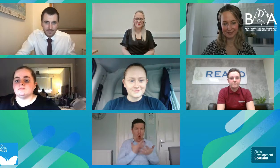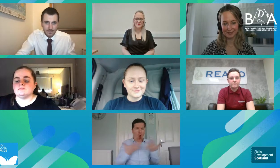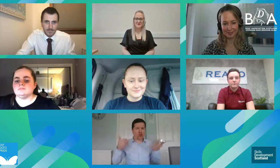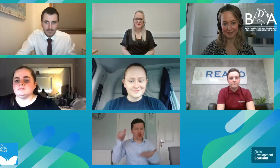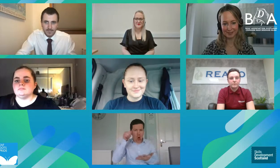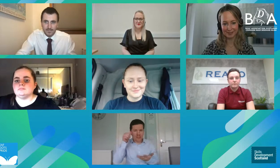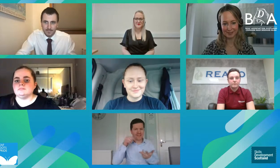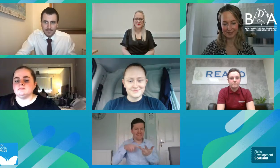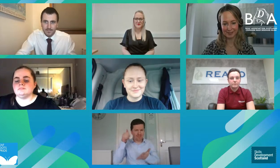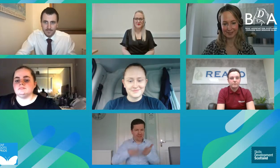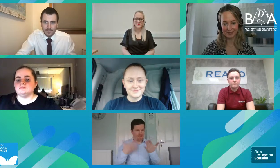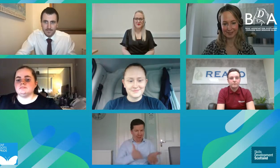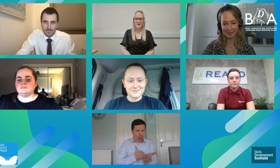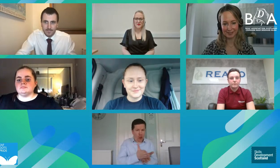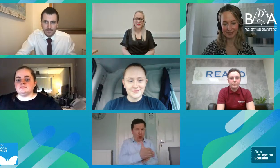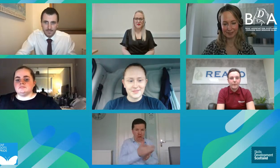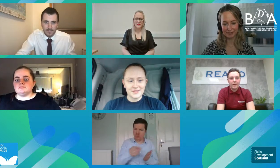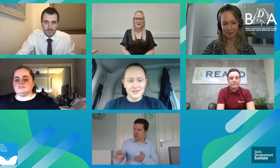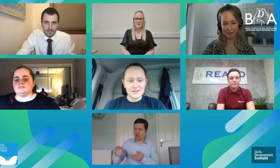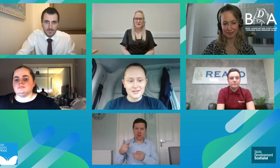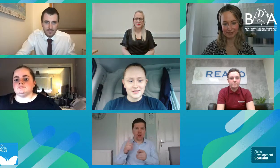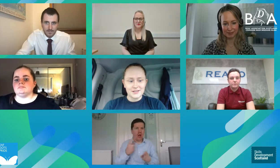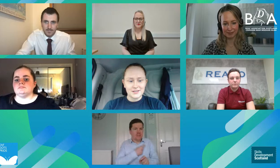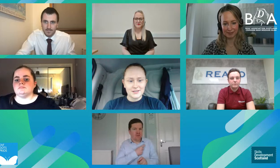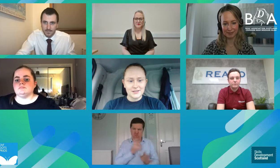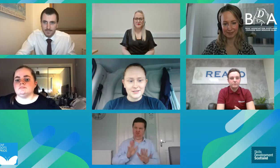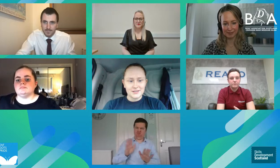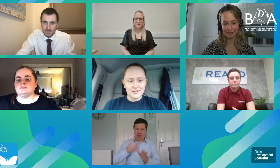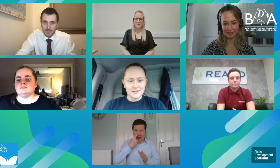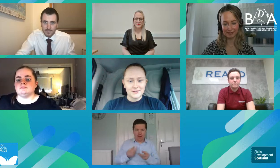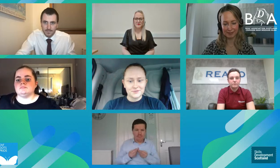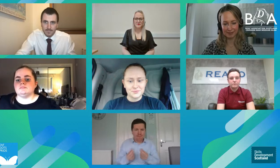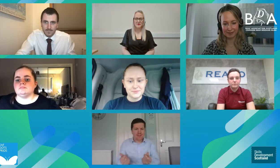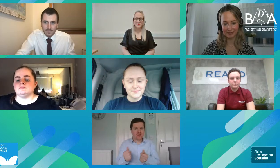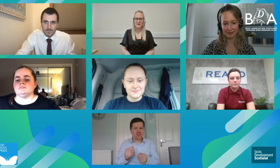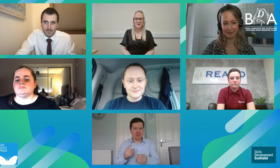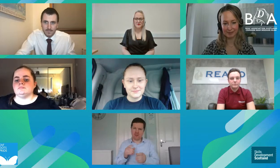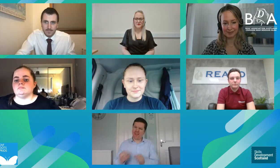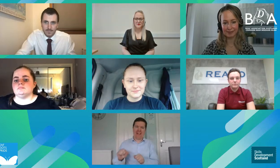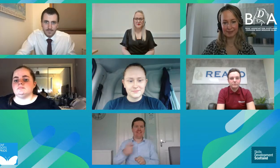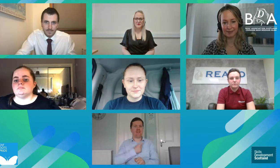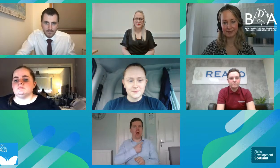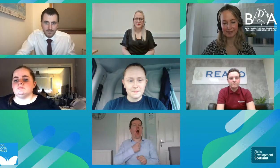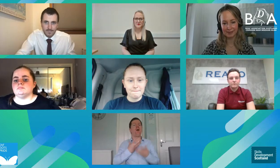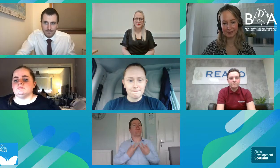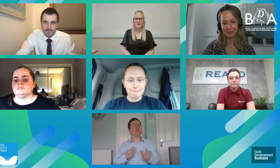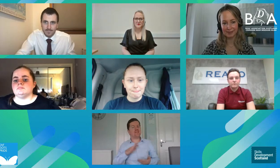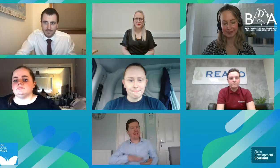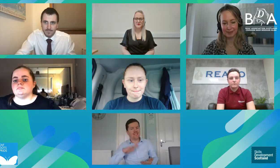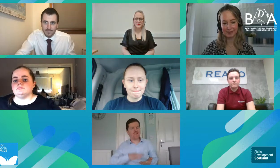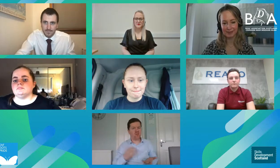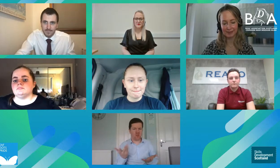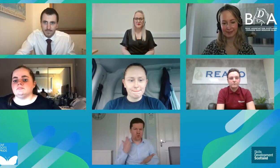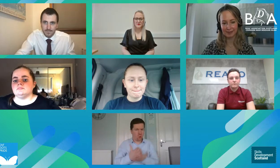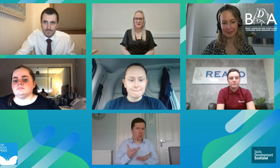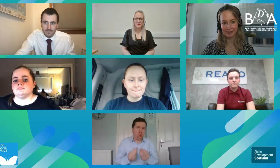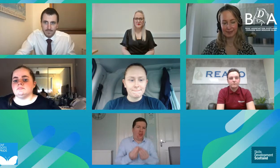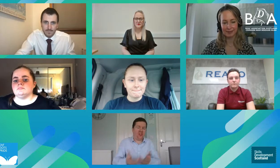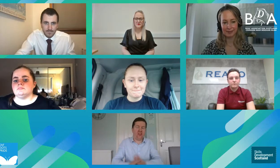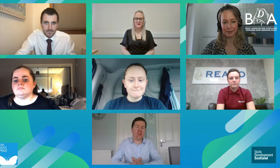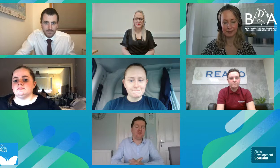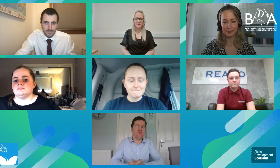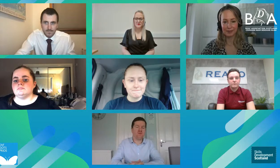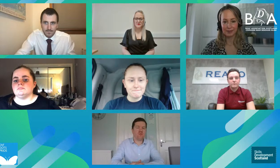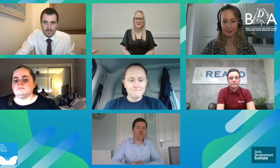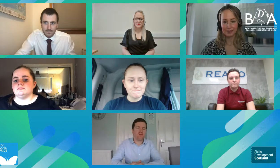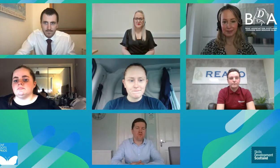Yeah, I mean, I'm more than happy to pass on the experience that I've gained. There's been so much that I've learned in my journey, and I think